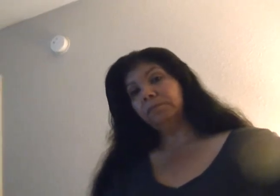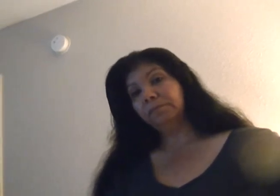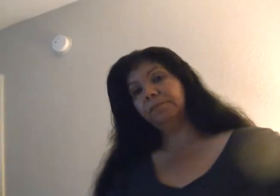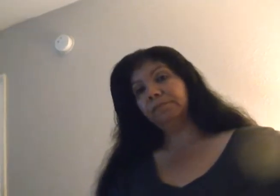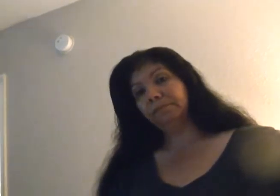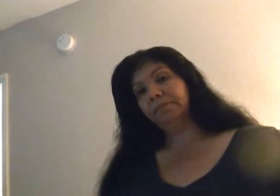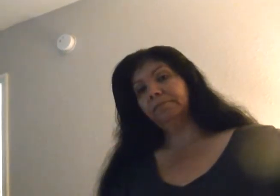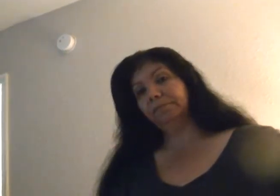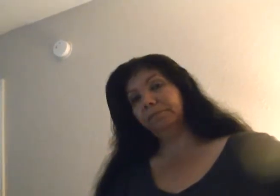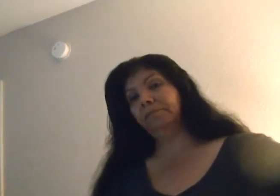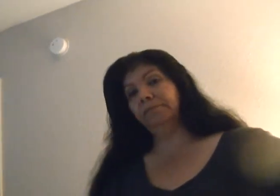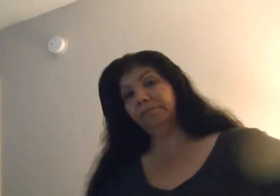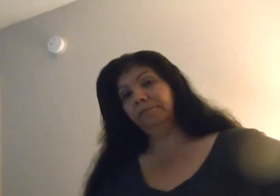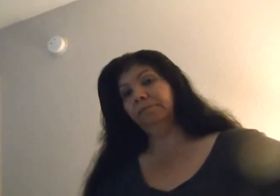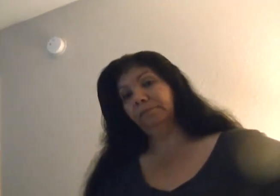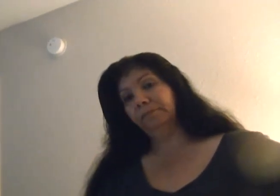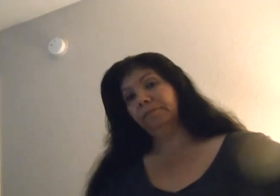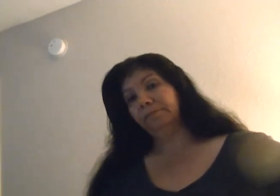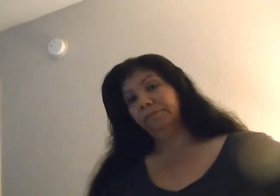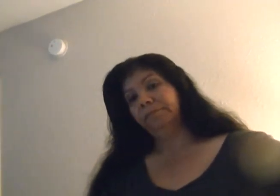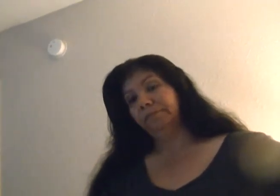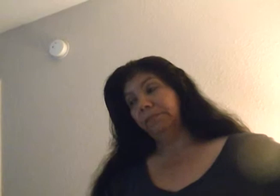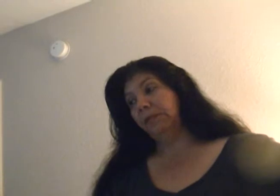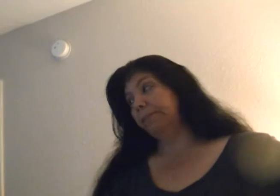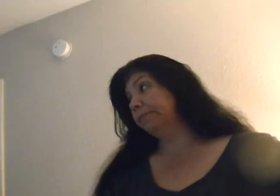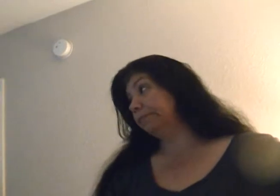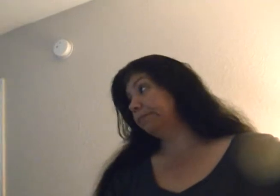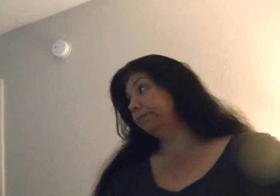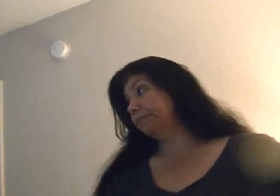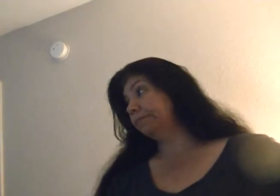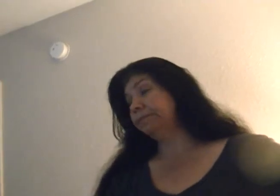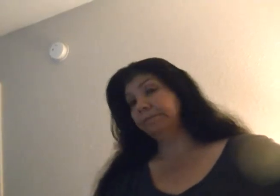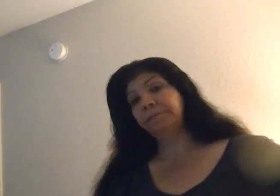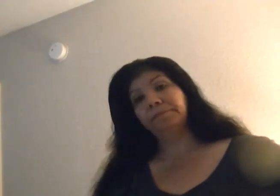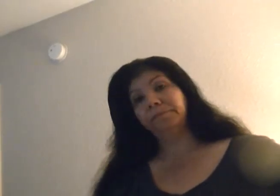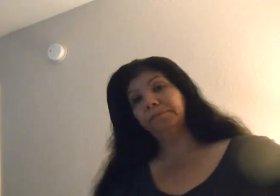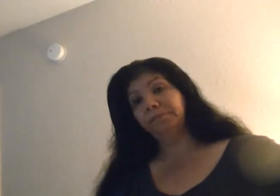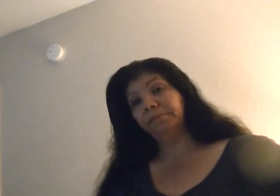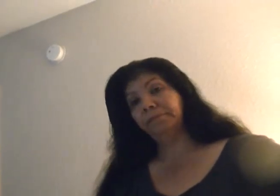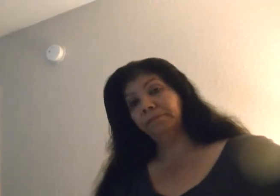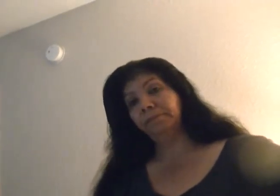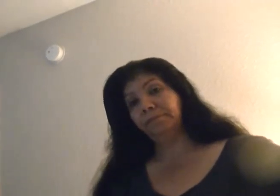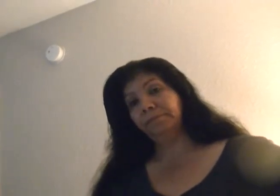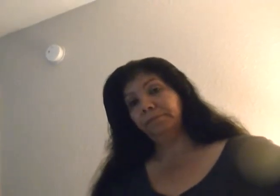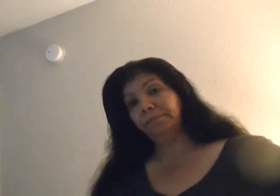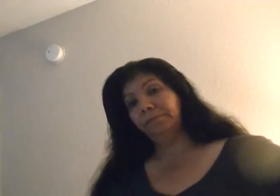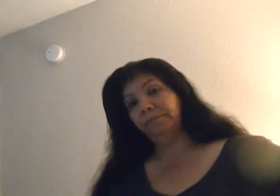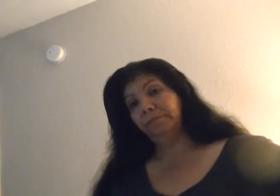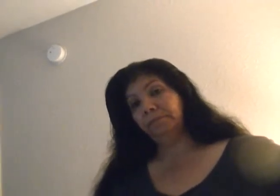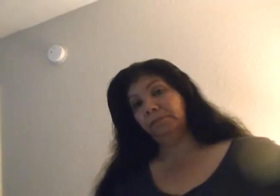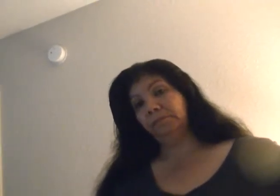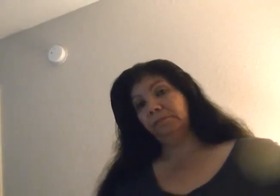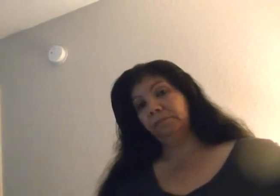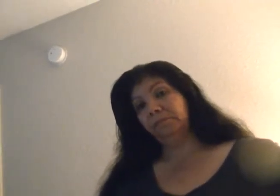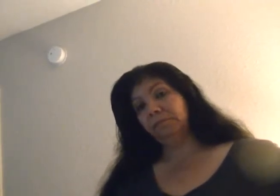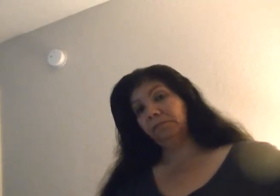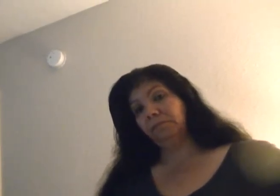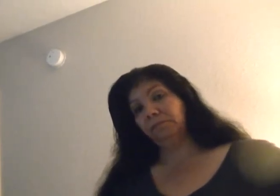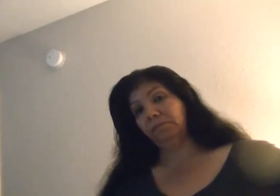was the best time of my mm-hmm. life? That's how it is with Christ. Yep. We have the best marriage, I think, anyone could have in the Lord.